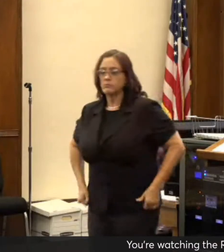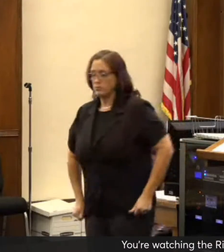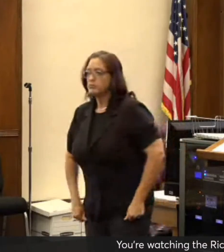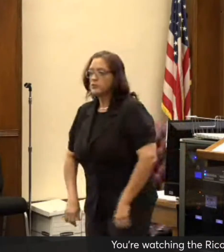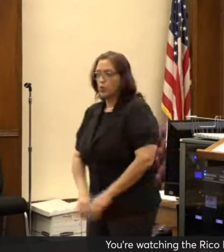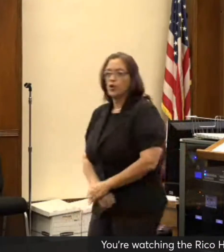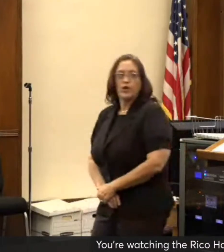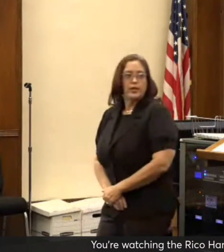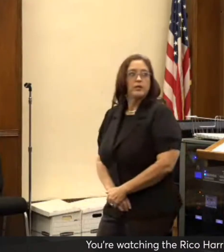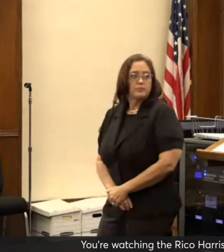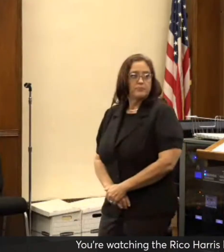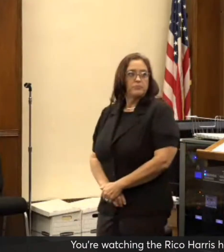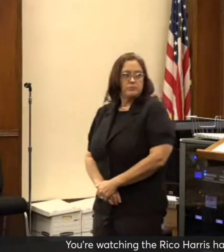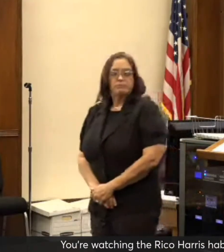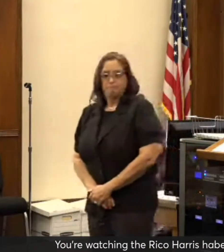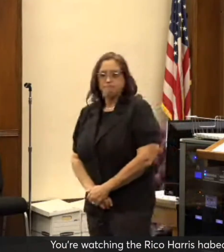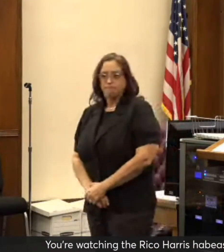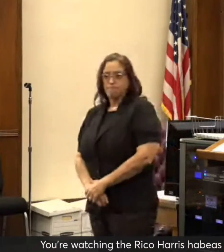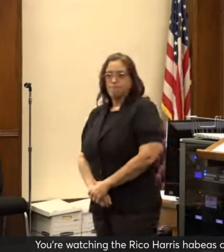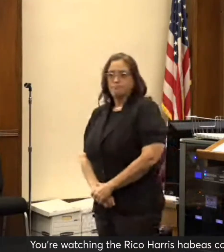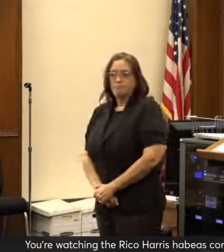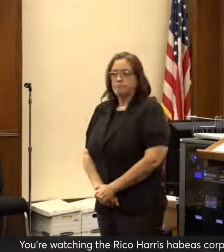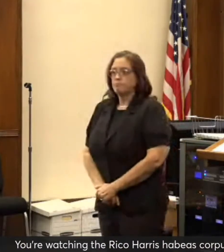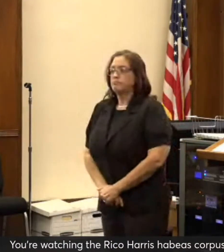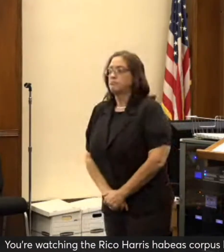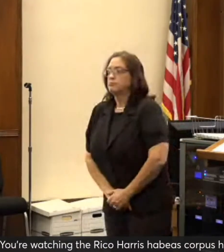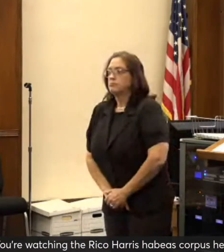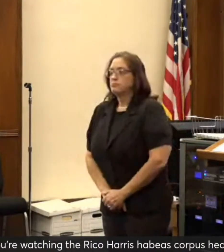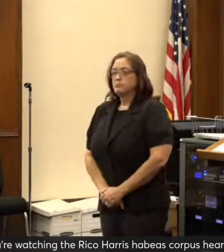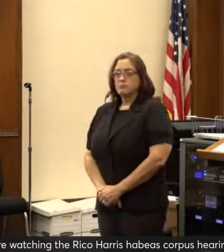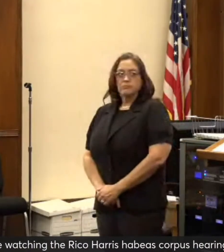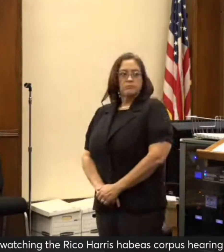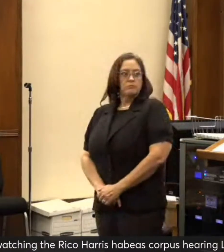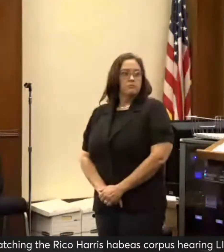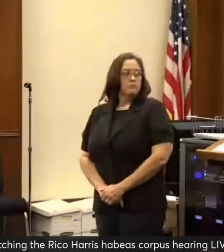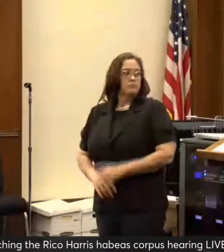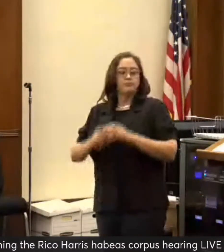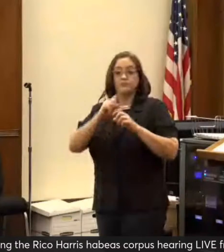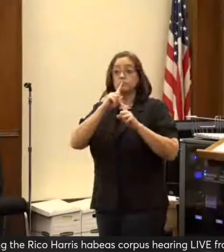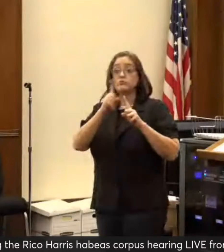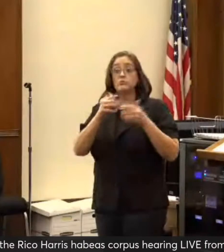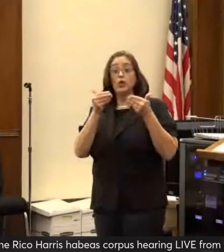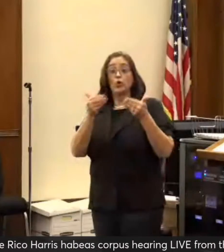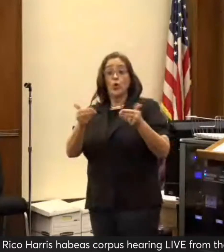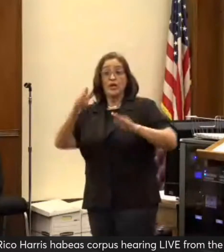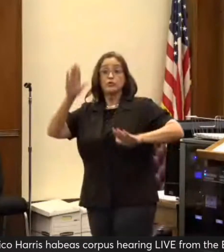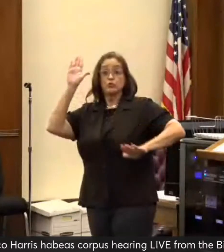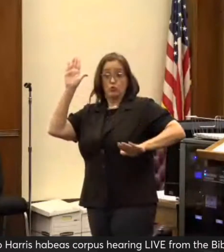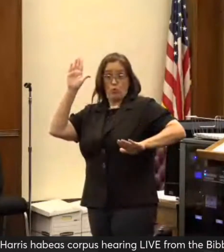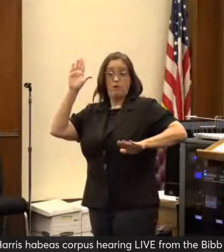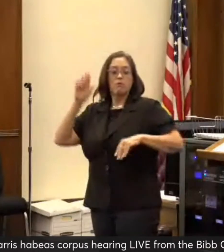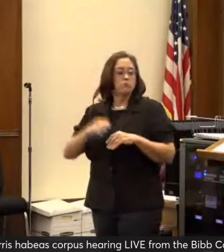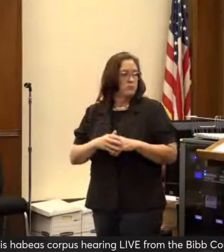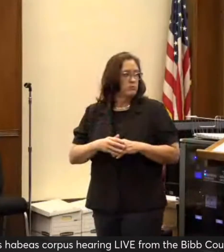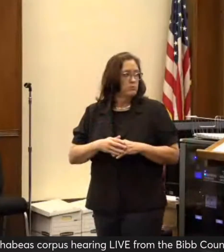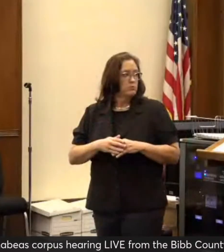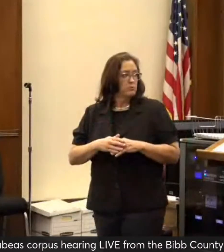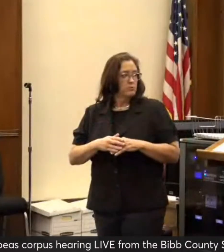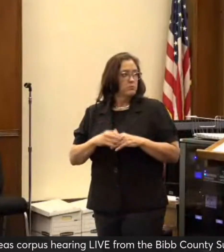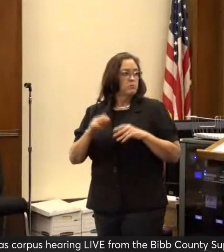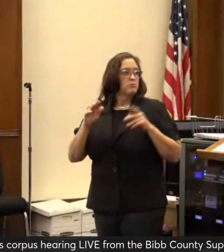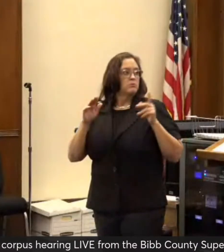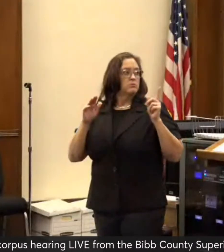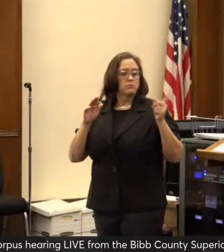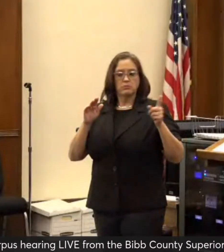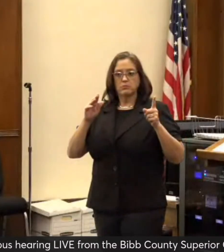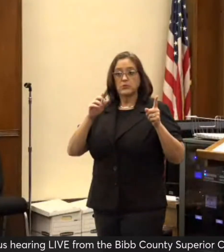Okay, Is we're good. everyone's okay? Your Honor, may I swear the witness? Sure. Ms. Clark, could you please, do you